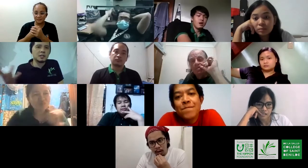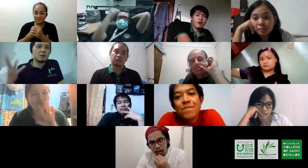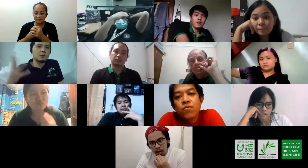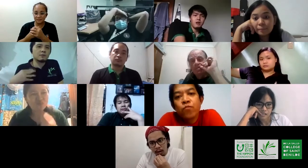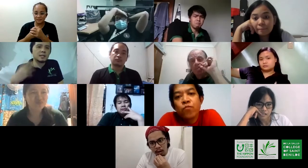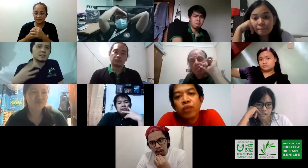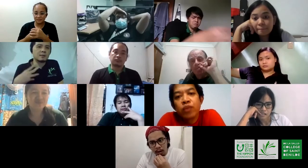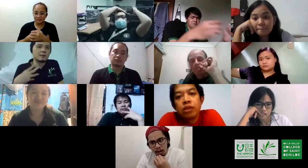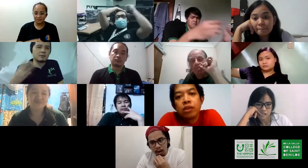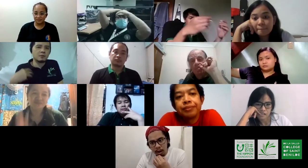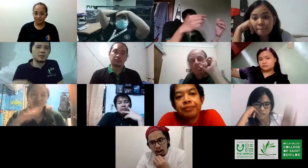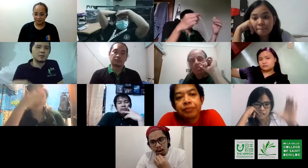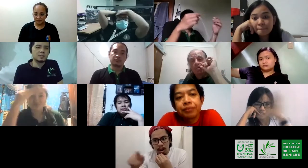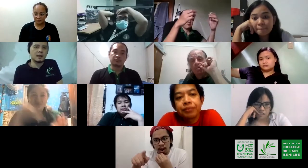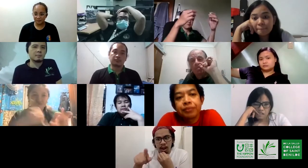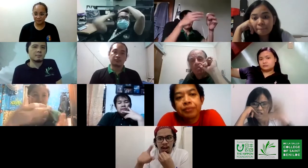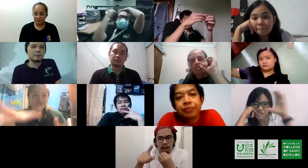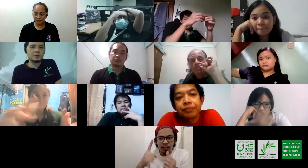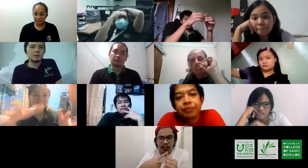said something before the exam.